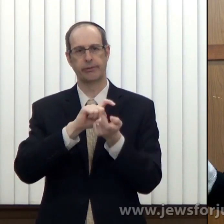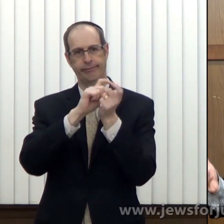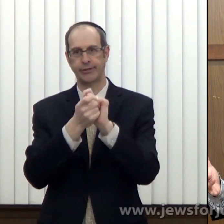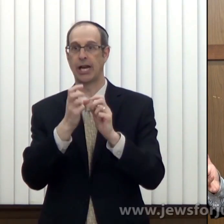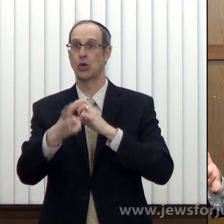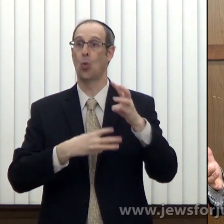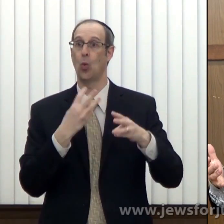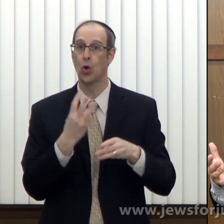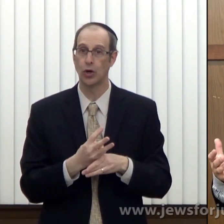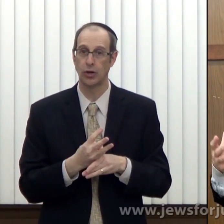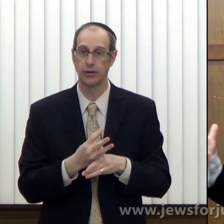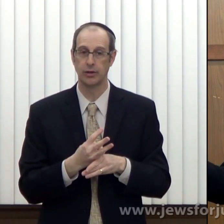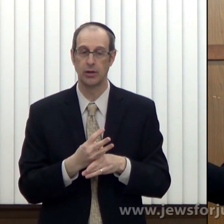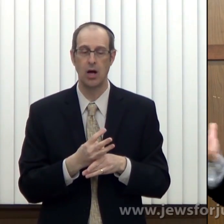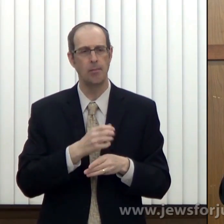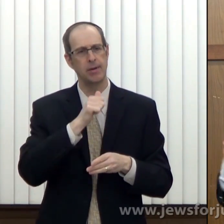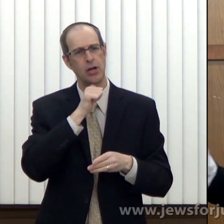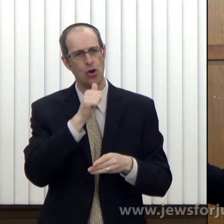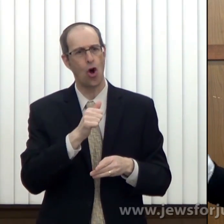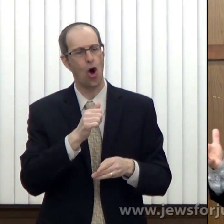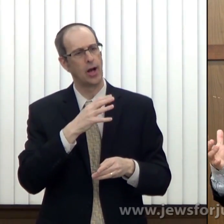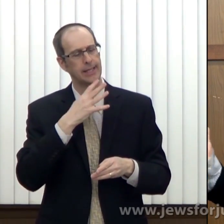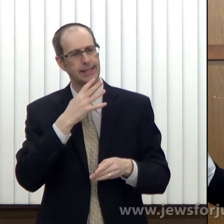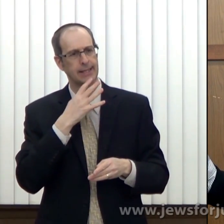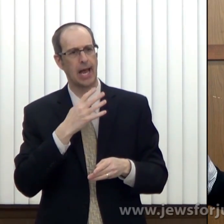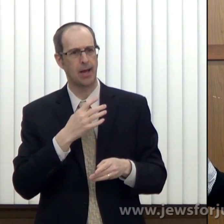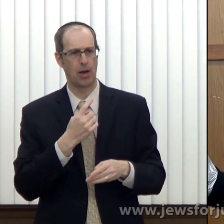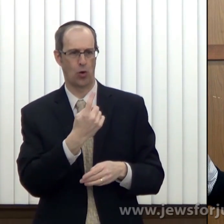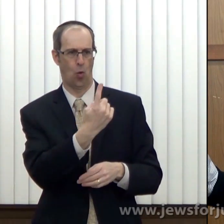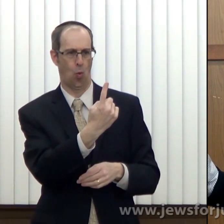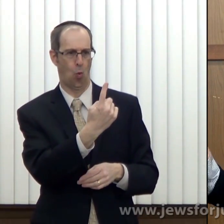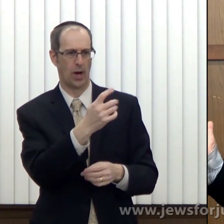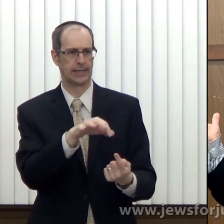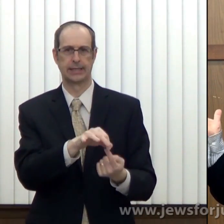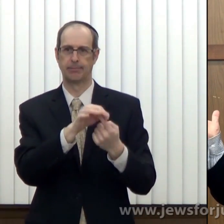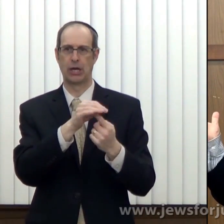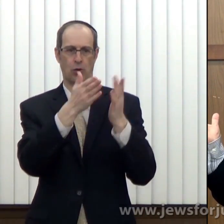transformed world, but they don't mention any special person.